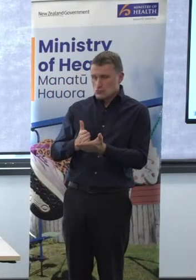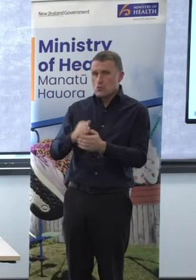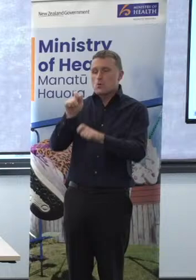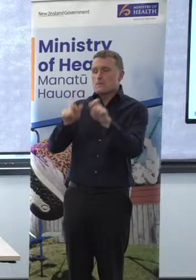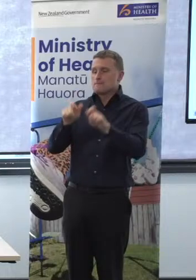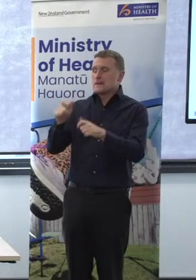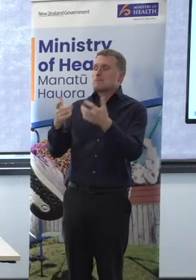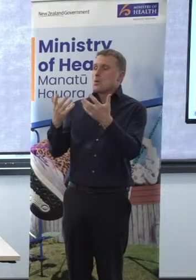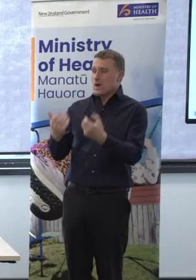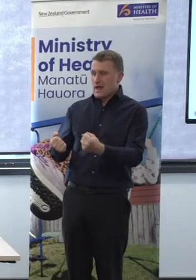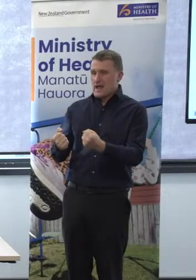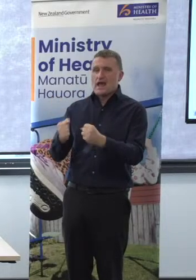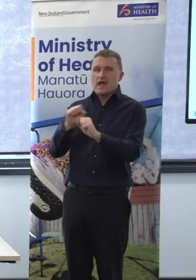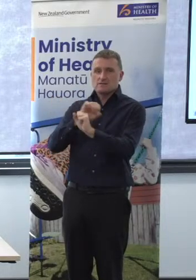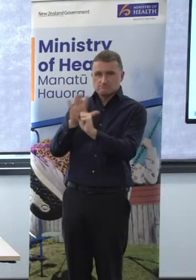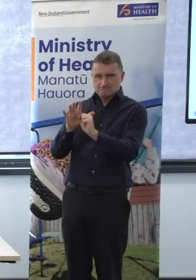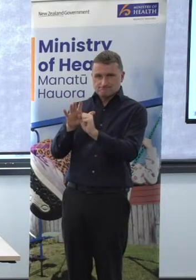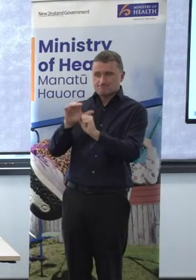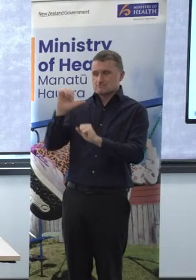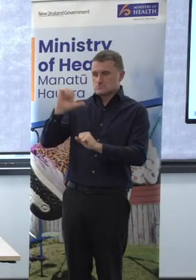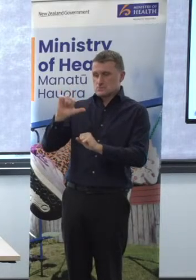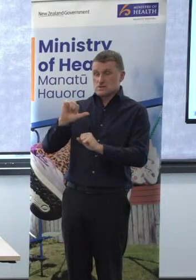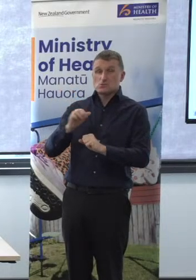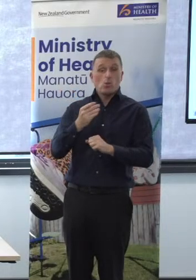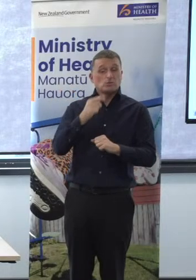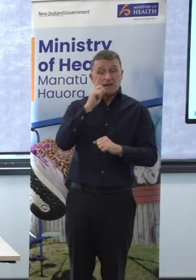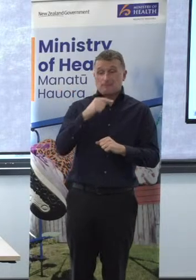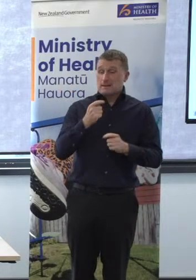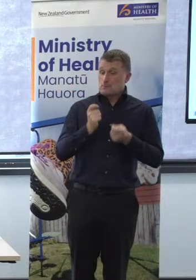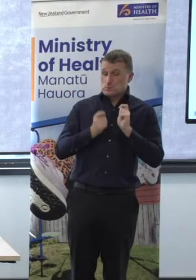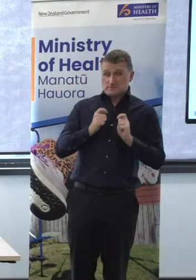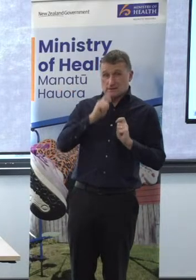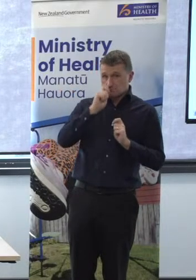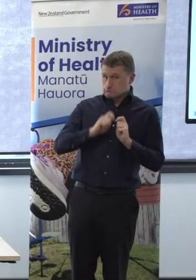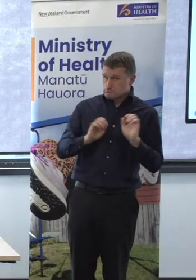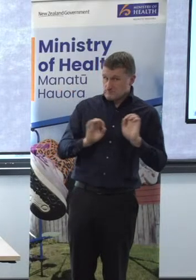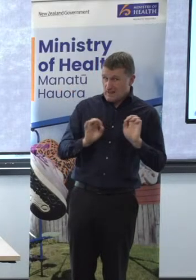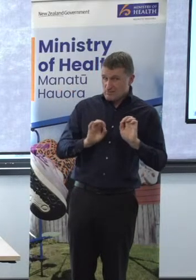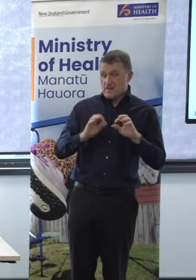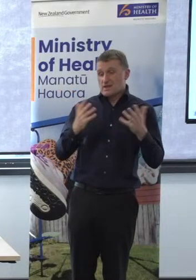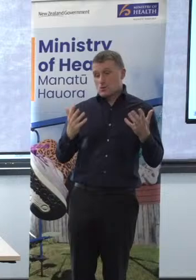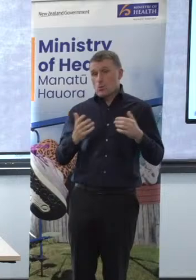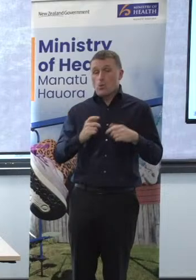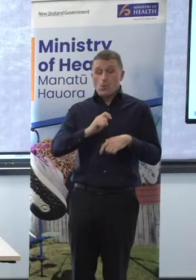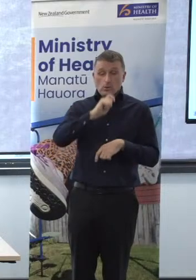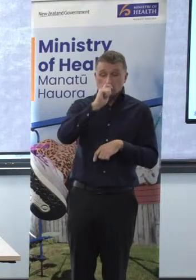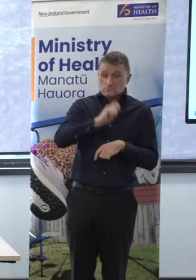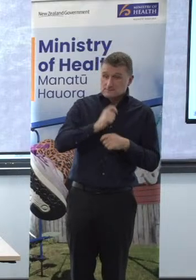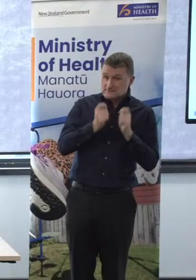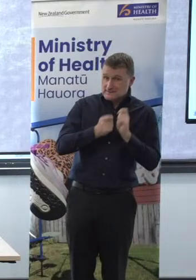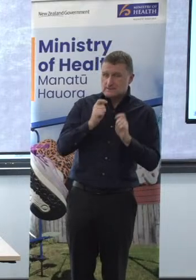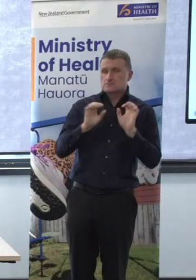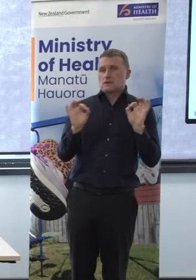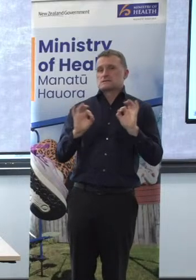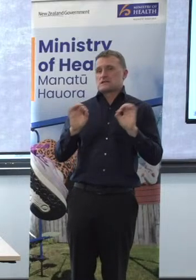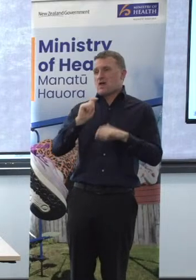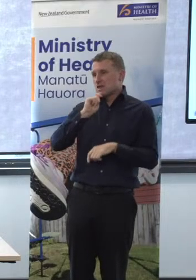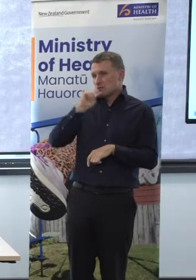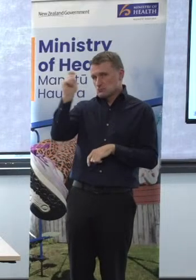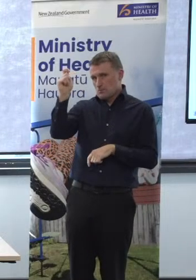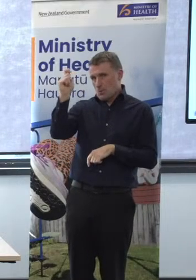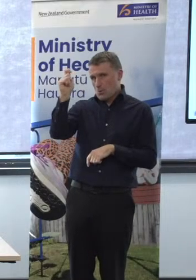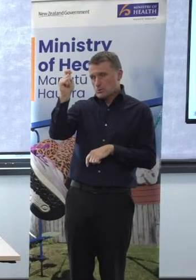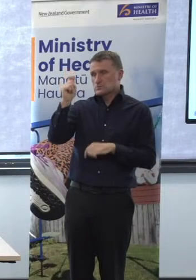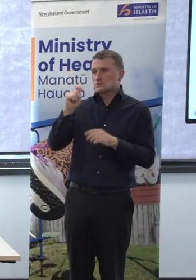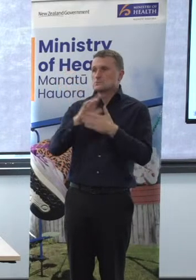be people that for whatever reason don't get tested or don't upload their rat result. And so that's why we try to triangulate with the wastewater data, which doesn't sort